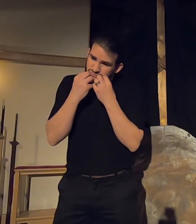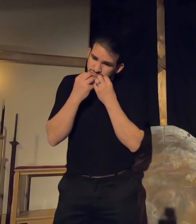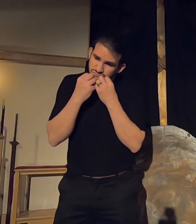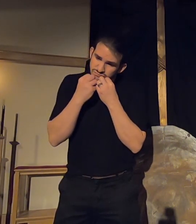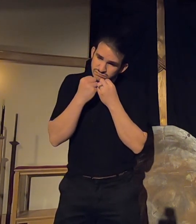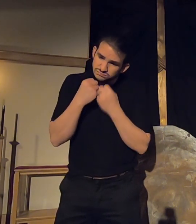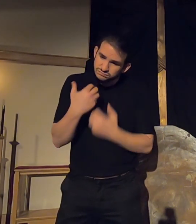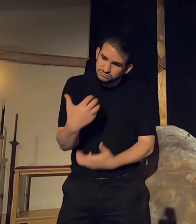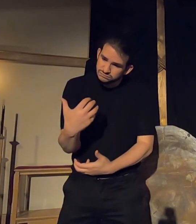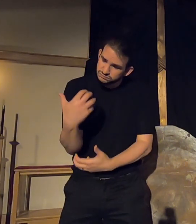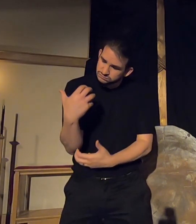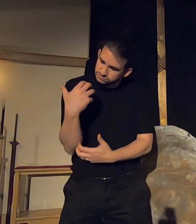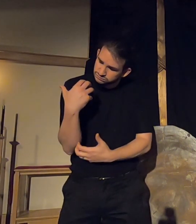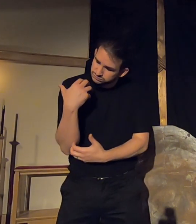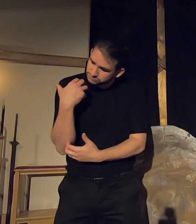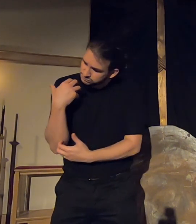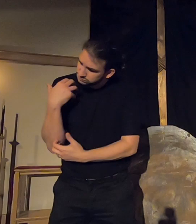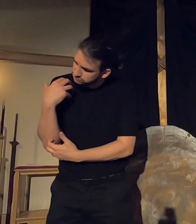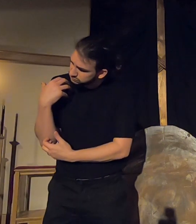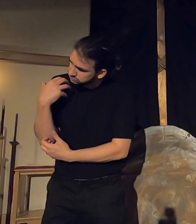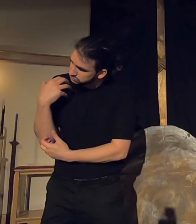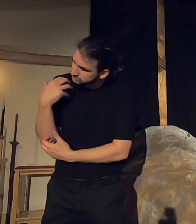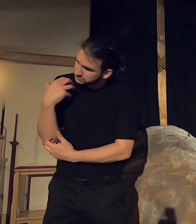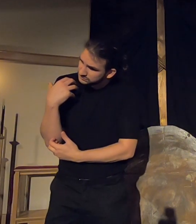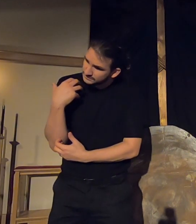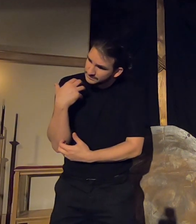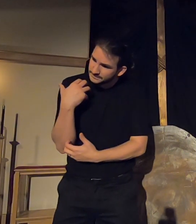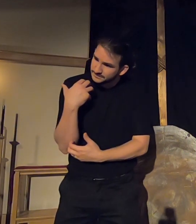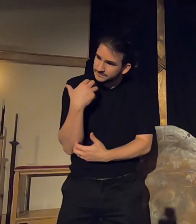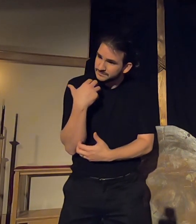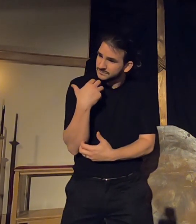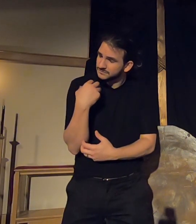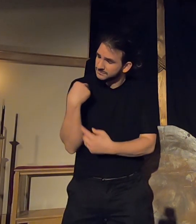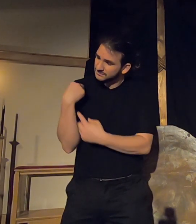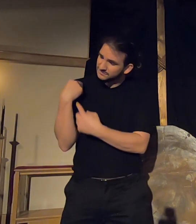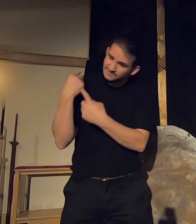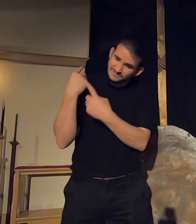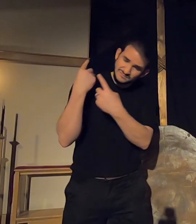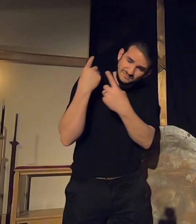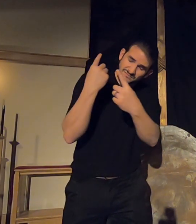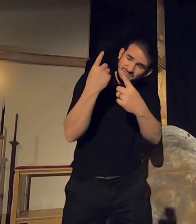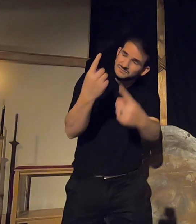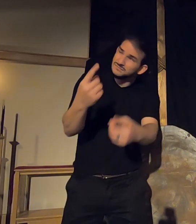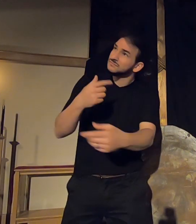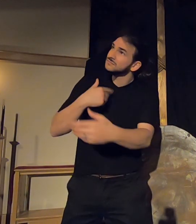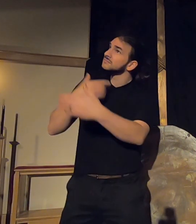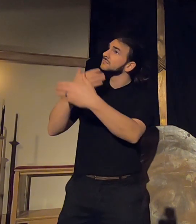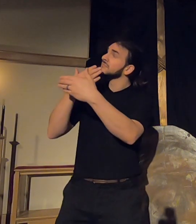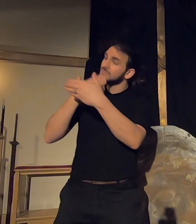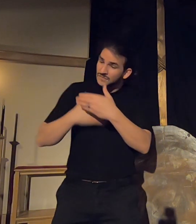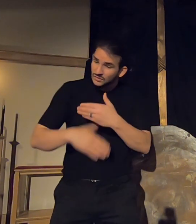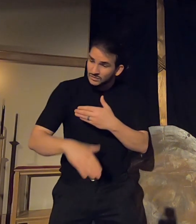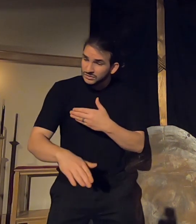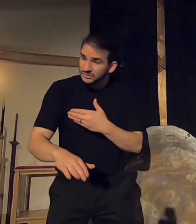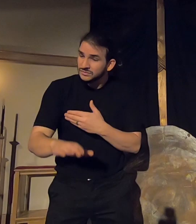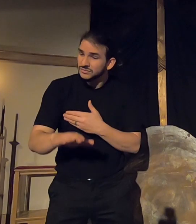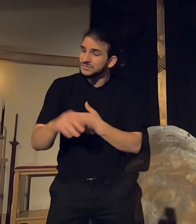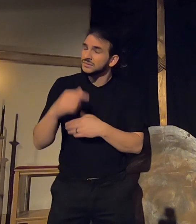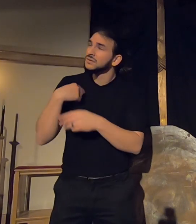and you protected me when I was a baby at my mother's breast. From the